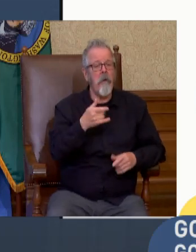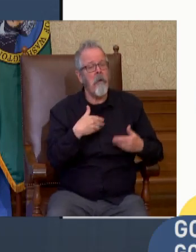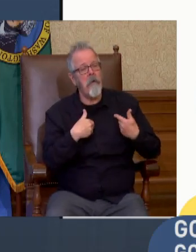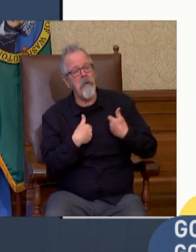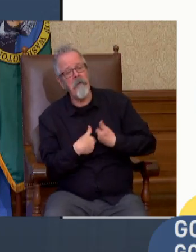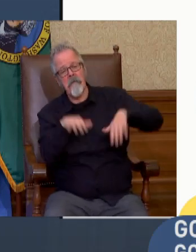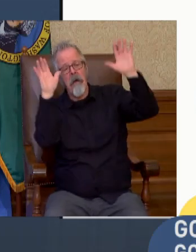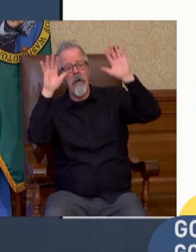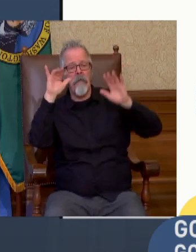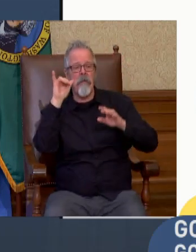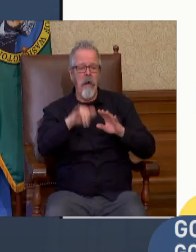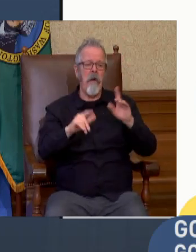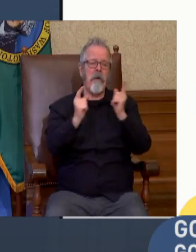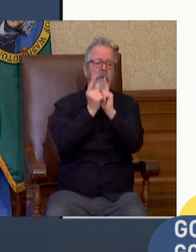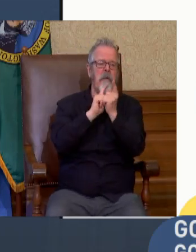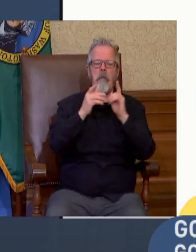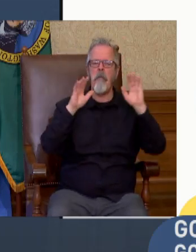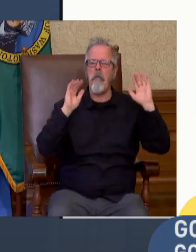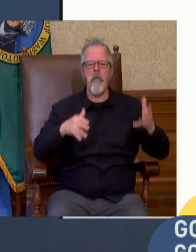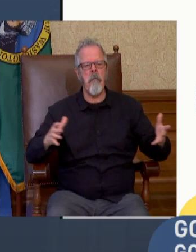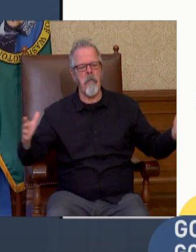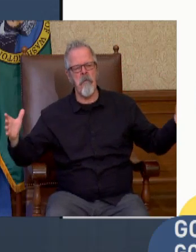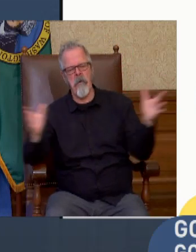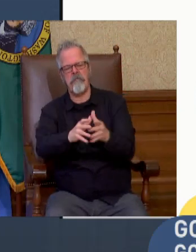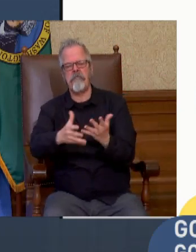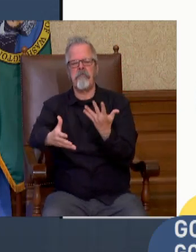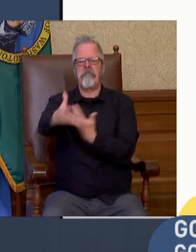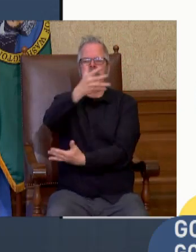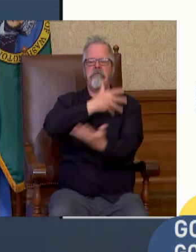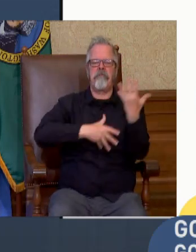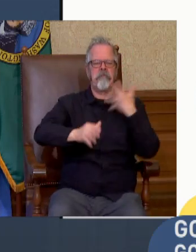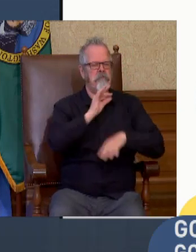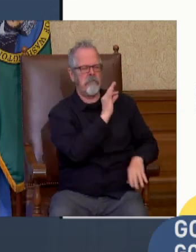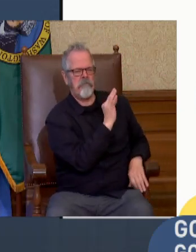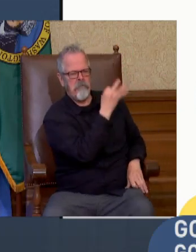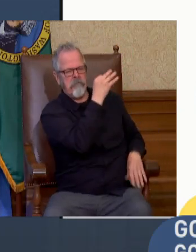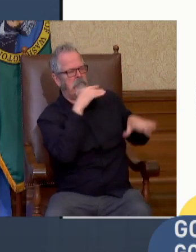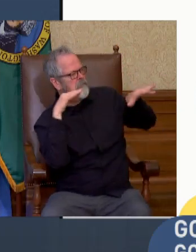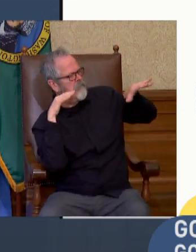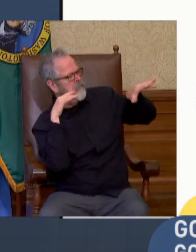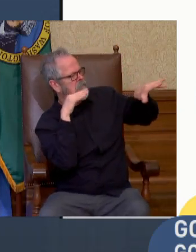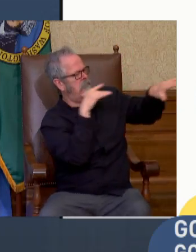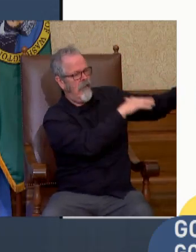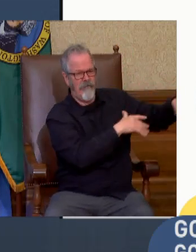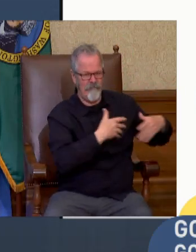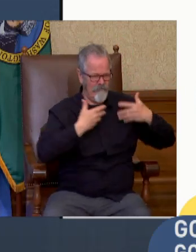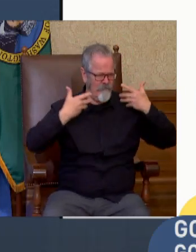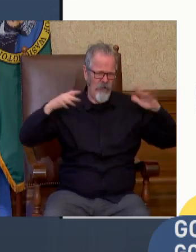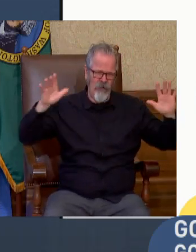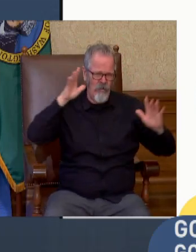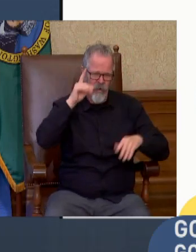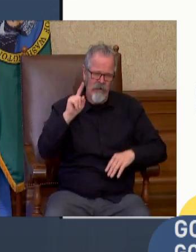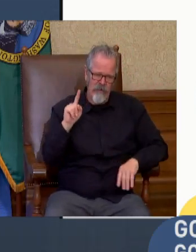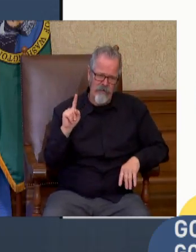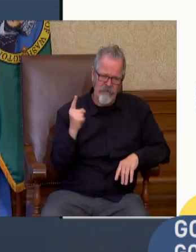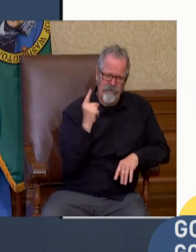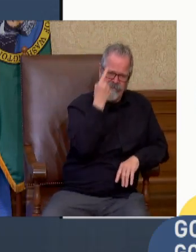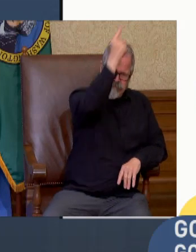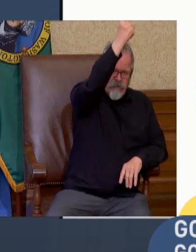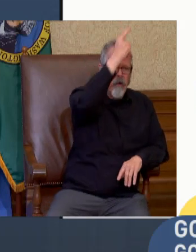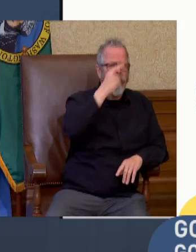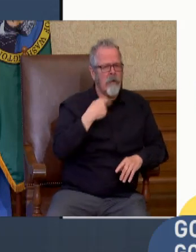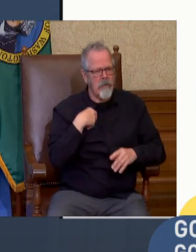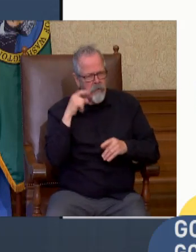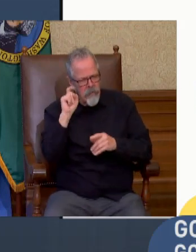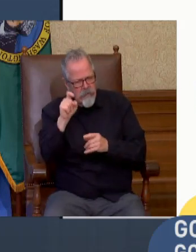we then can go to the next stage of reopening our economy and moving to our next stage of containing this virus, which I'll get to